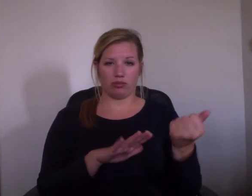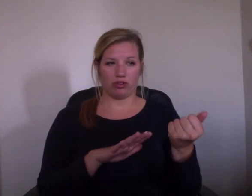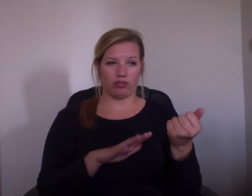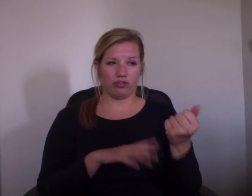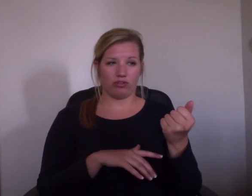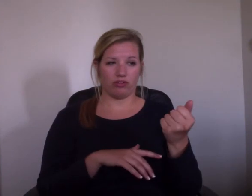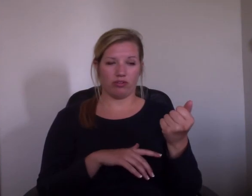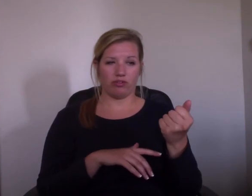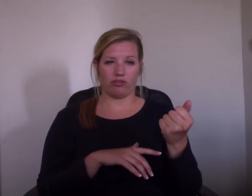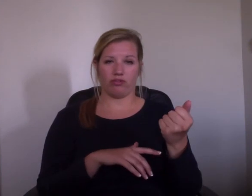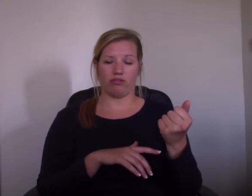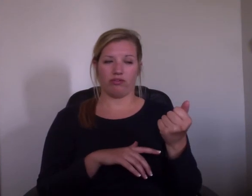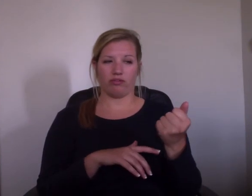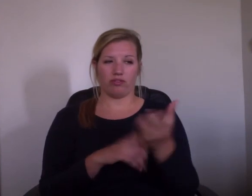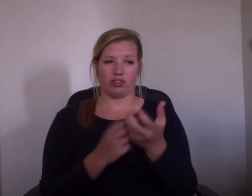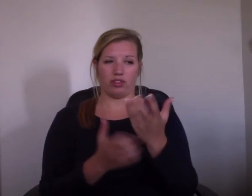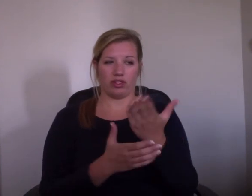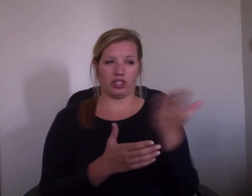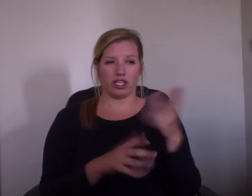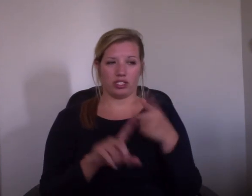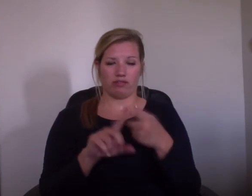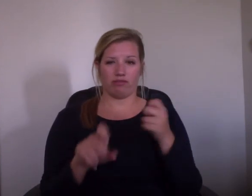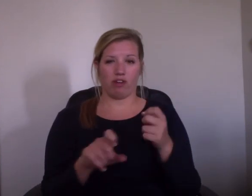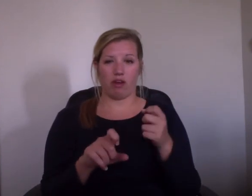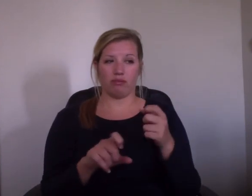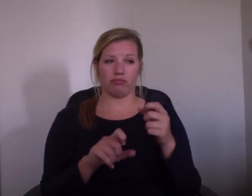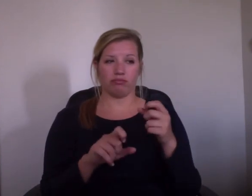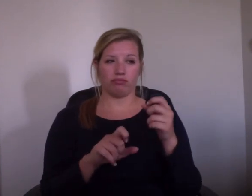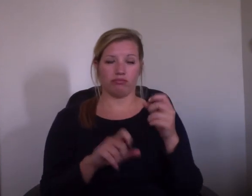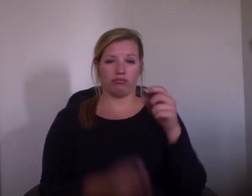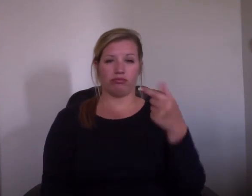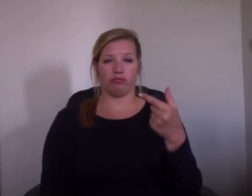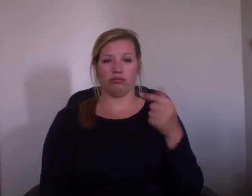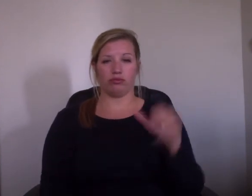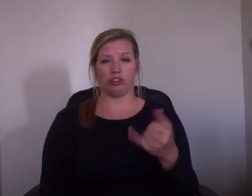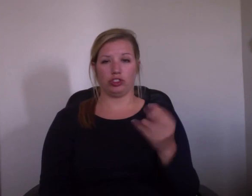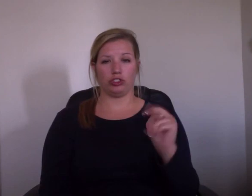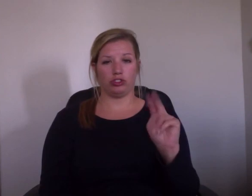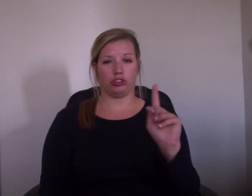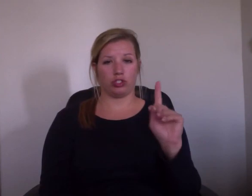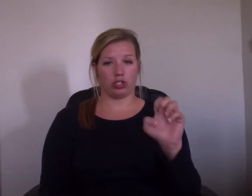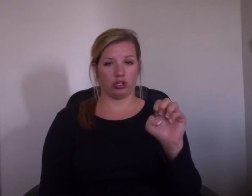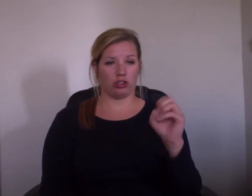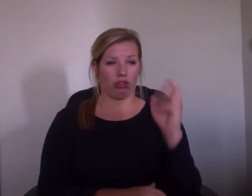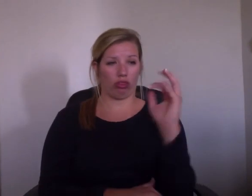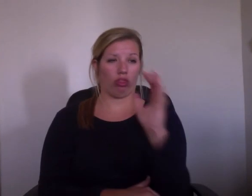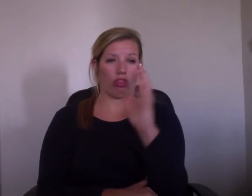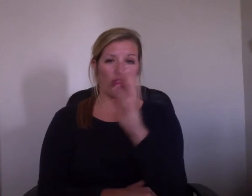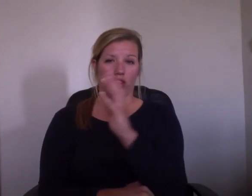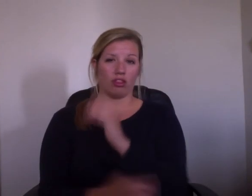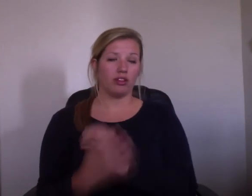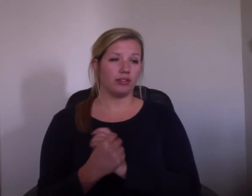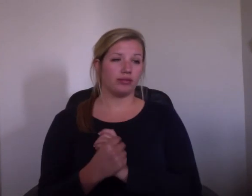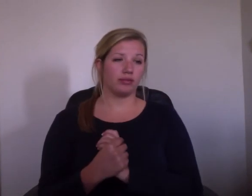enemy. Problem was that this chemical developed by Dow, Agent Orange, was a carcinogen. And